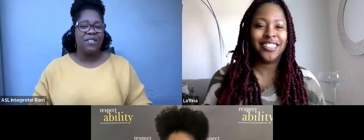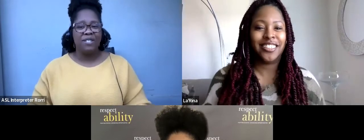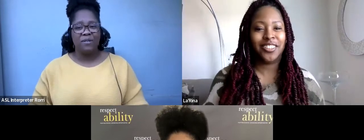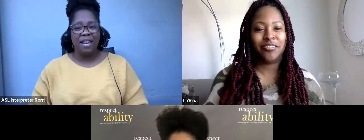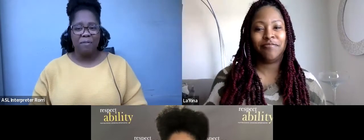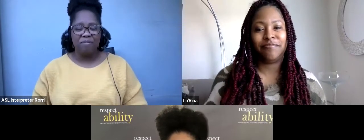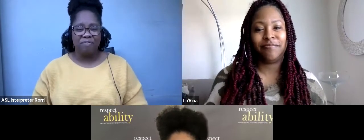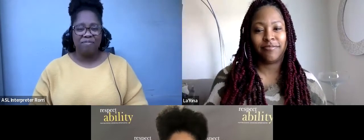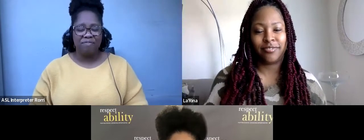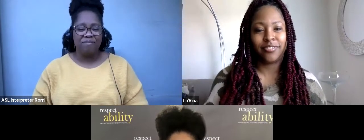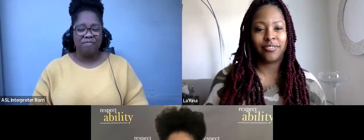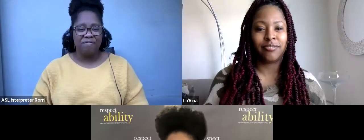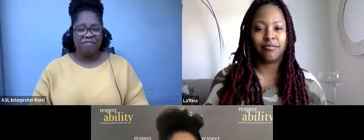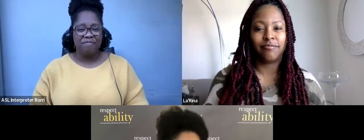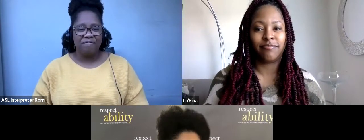disability. So that's who I am.